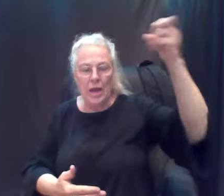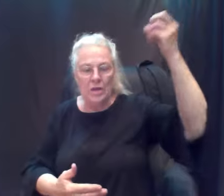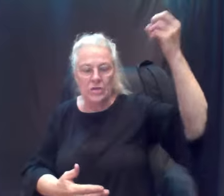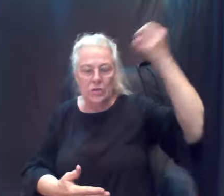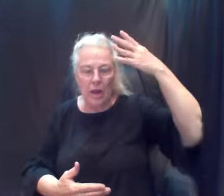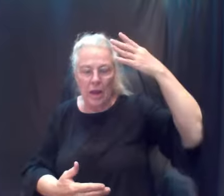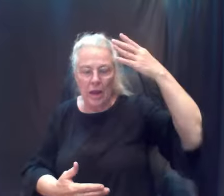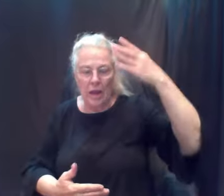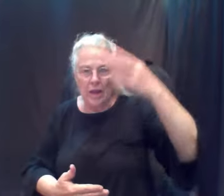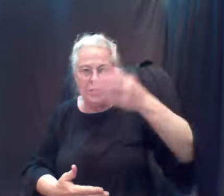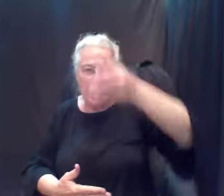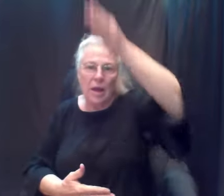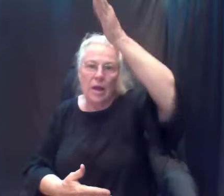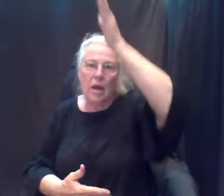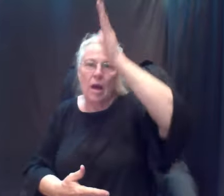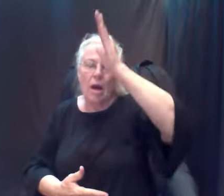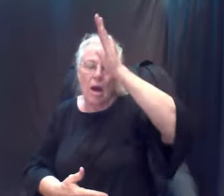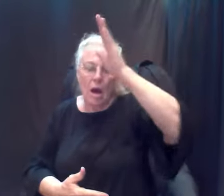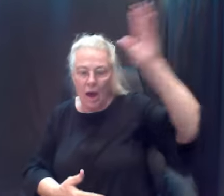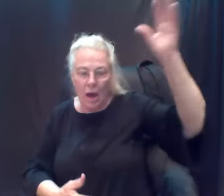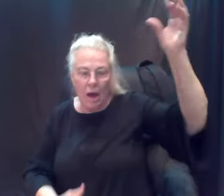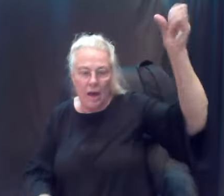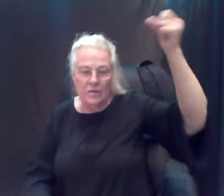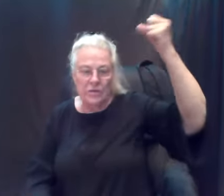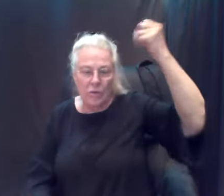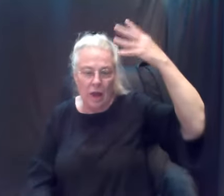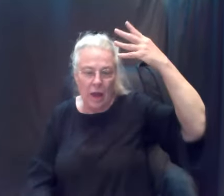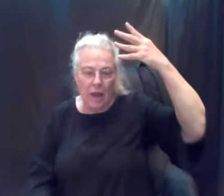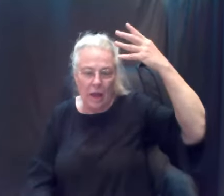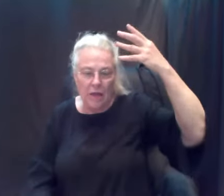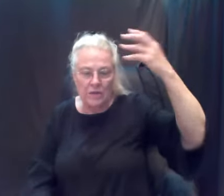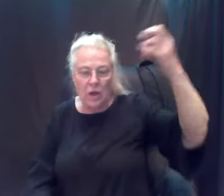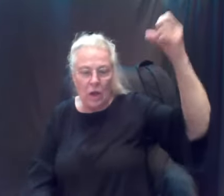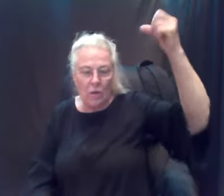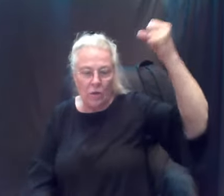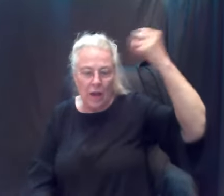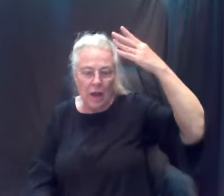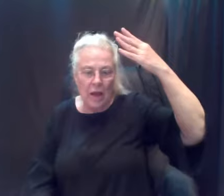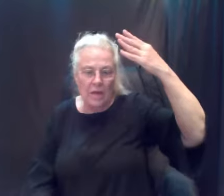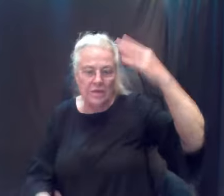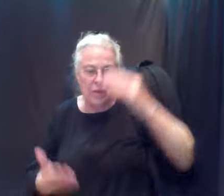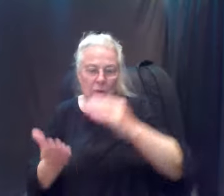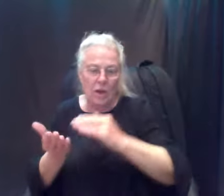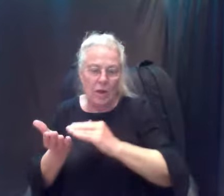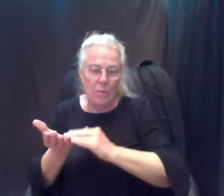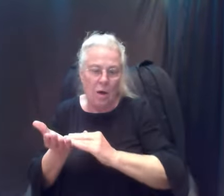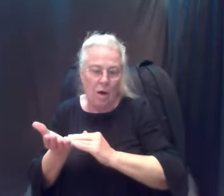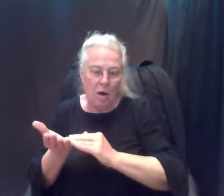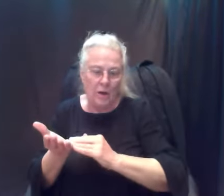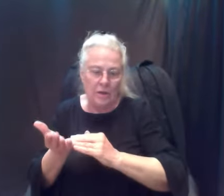Grace, grace, God's grace, grace that will pardon